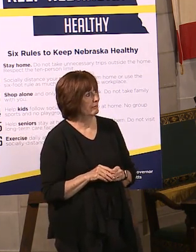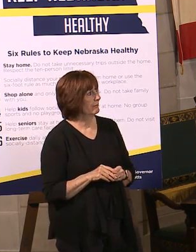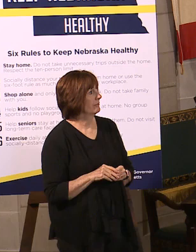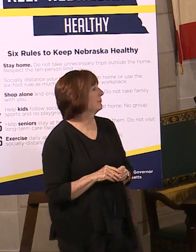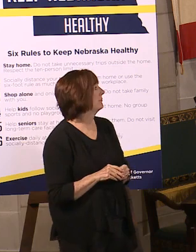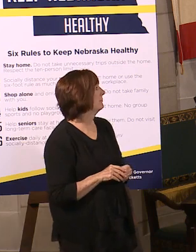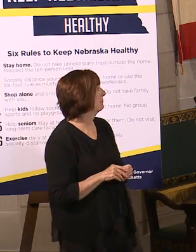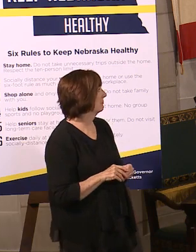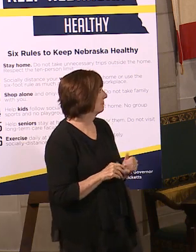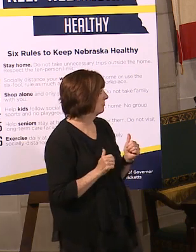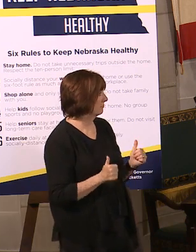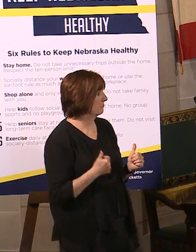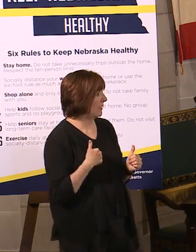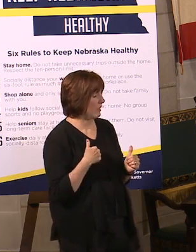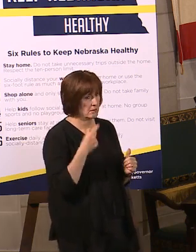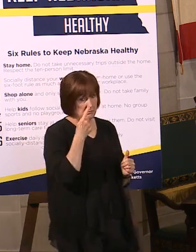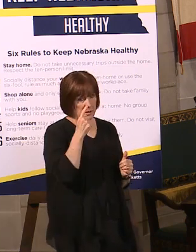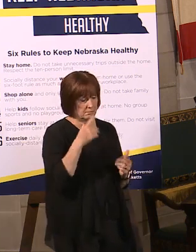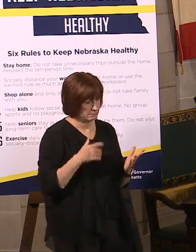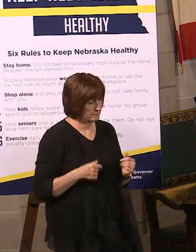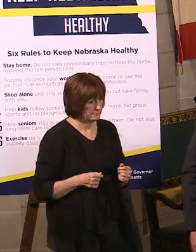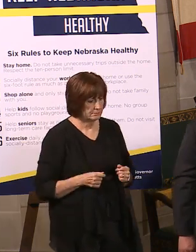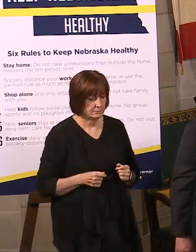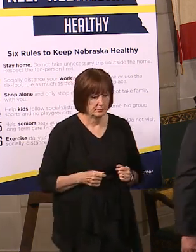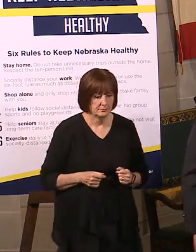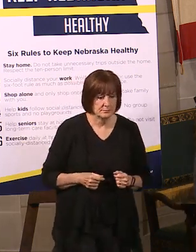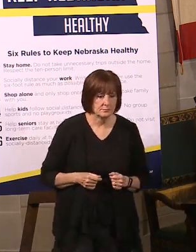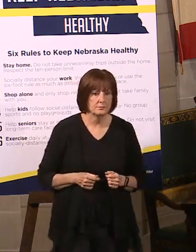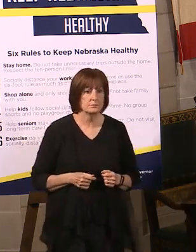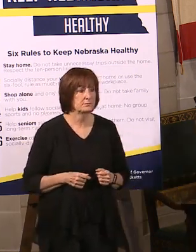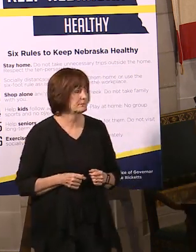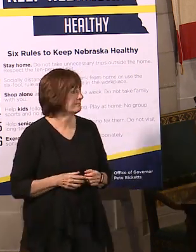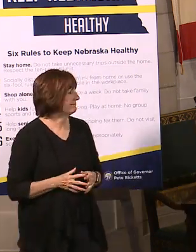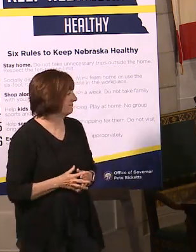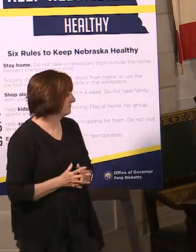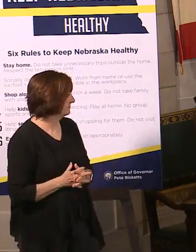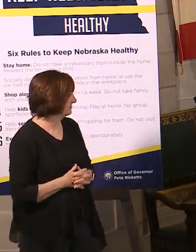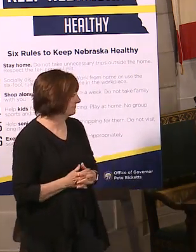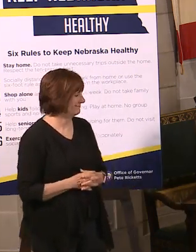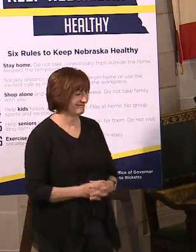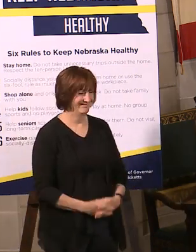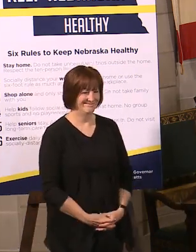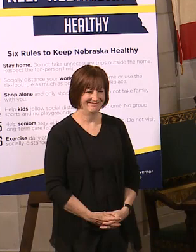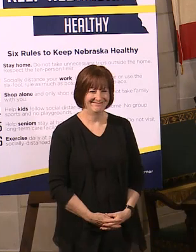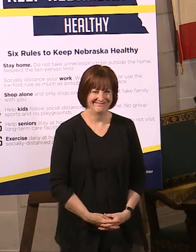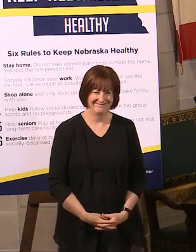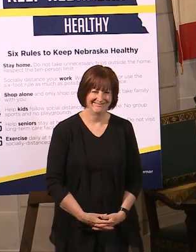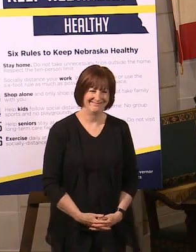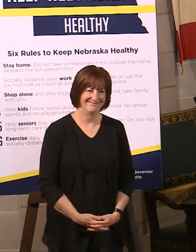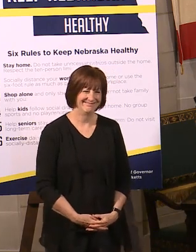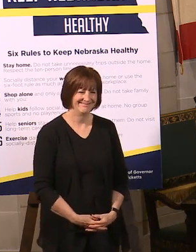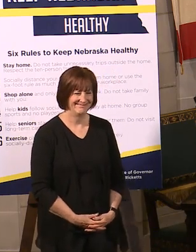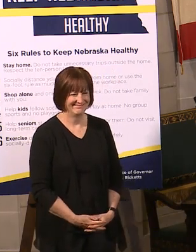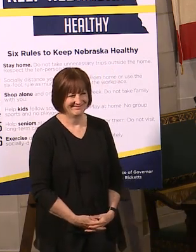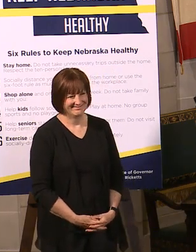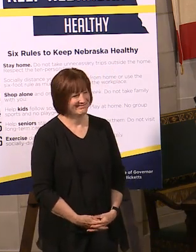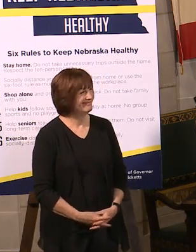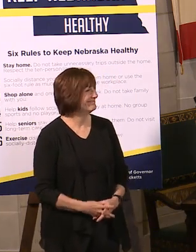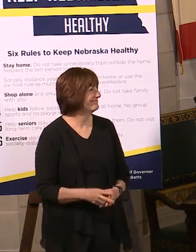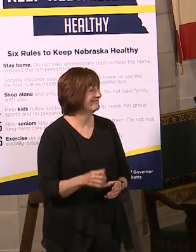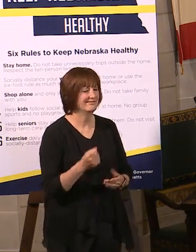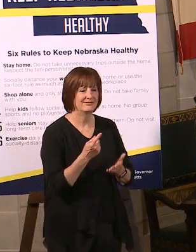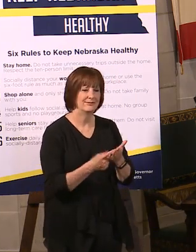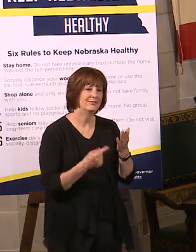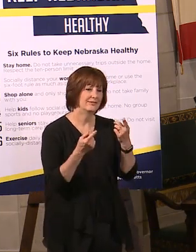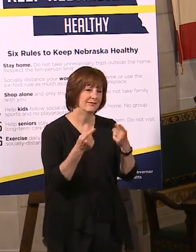It's both. Can I jump in here for a second? Sure. So, don't go too far away, because here, you can stand back there. Don't stand in my spot. So Fred, what